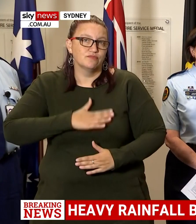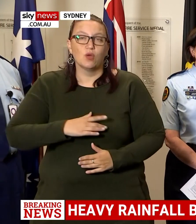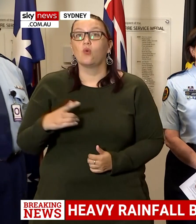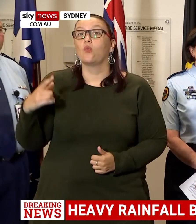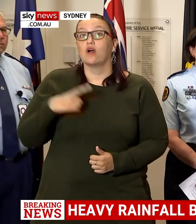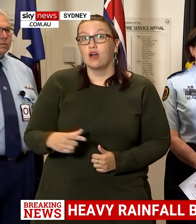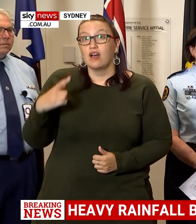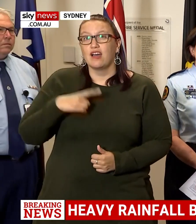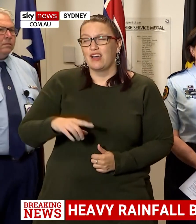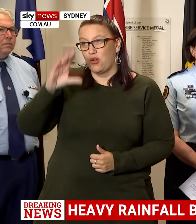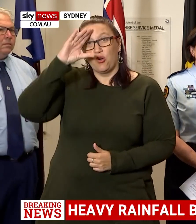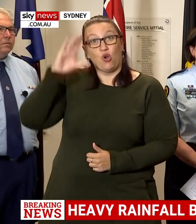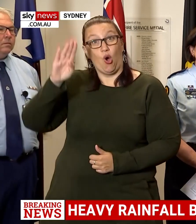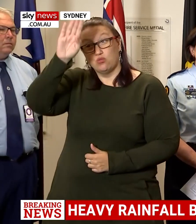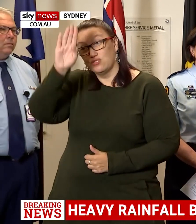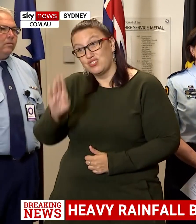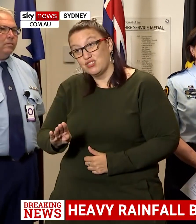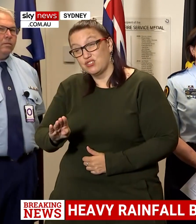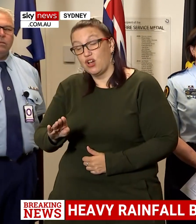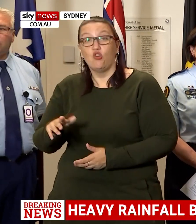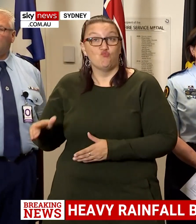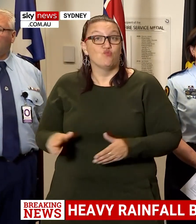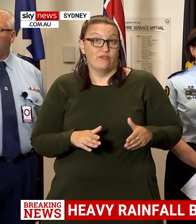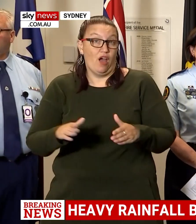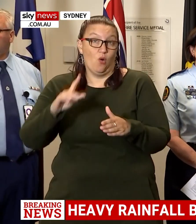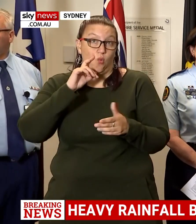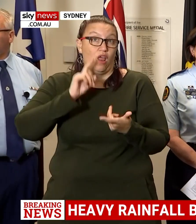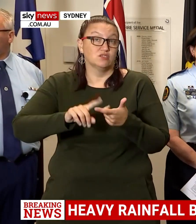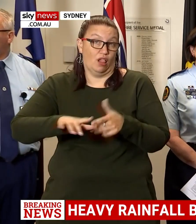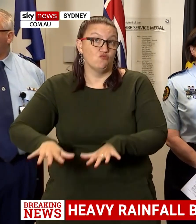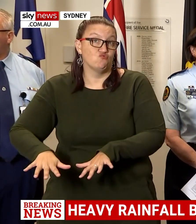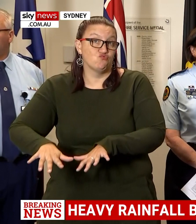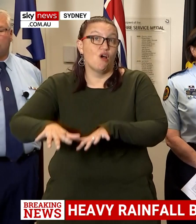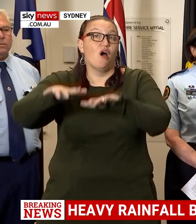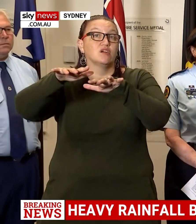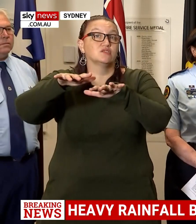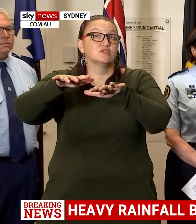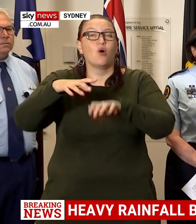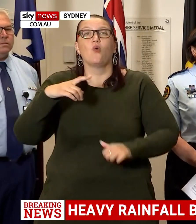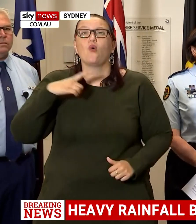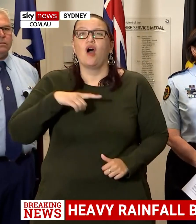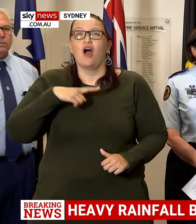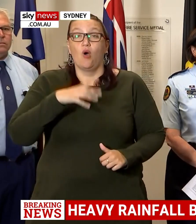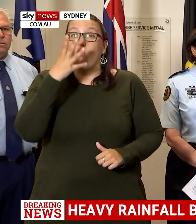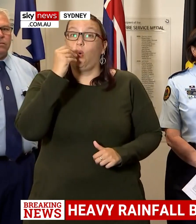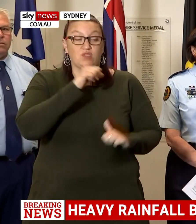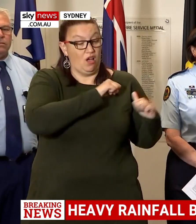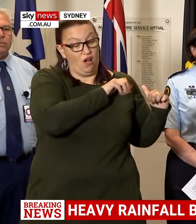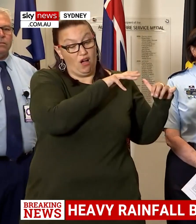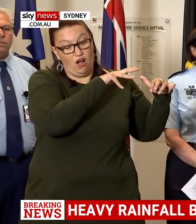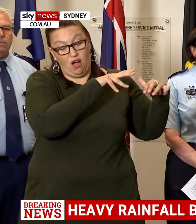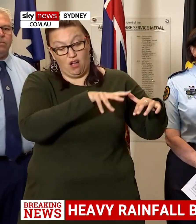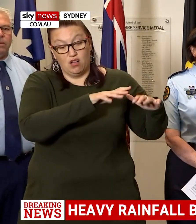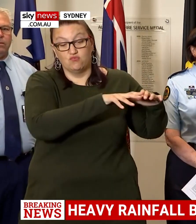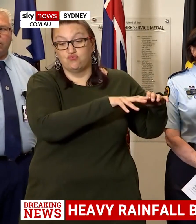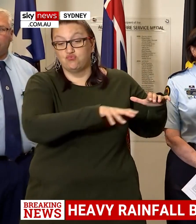some of these coastal communities, the rivers will keep rising. There is massive water flows which are impacting catchments and impacting the height